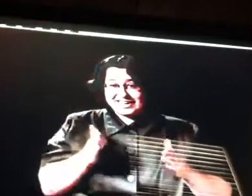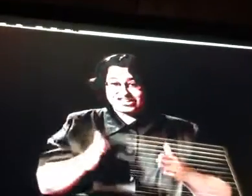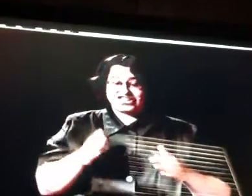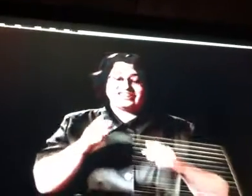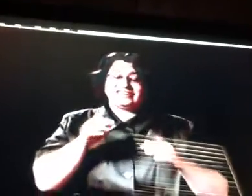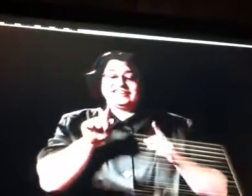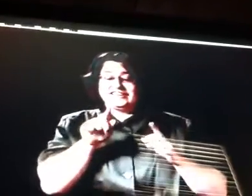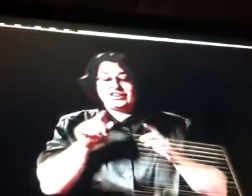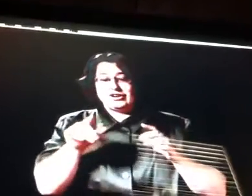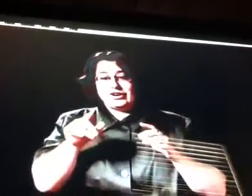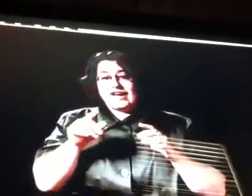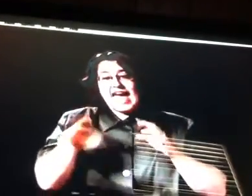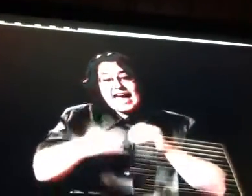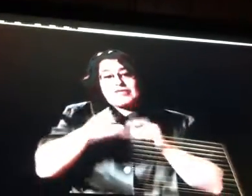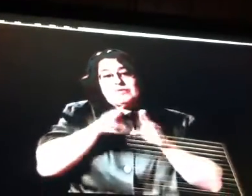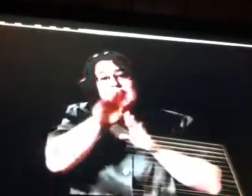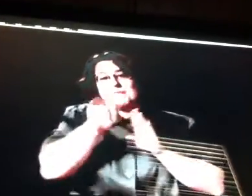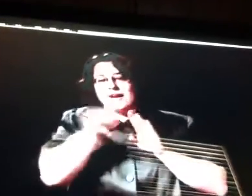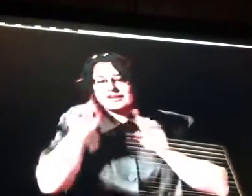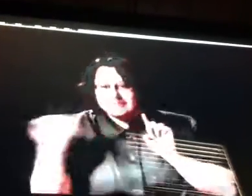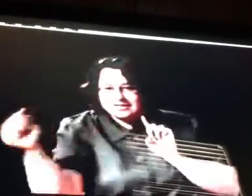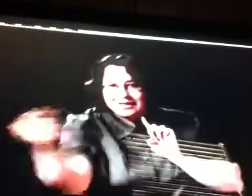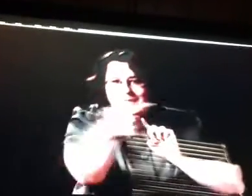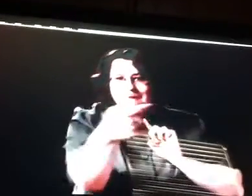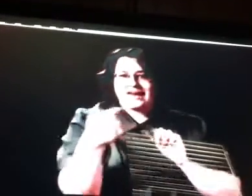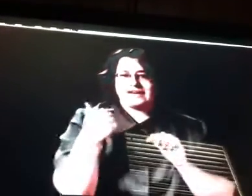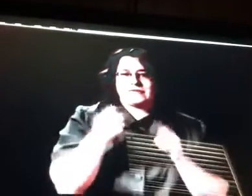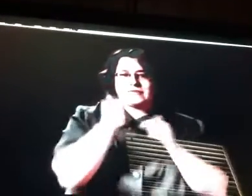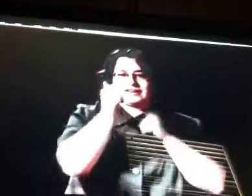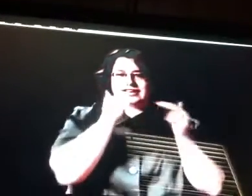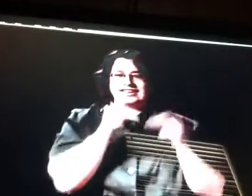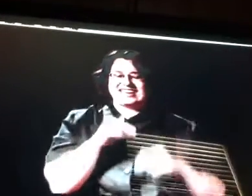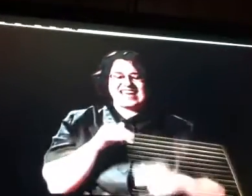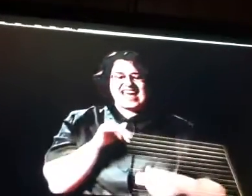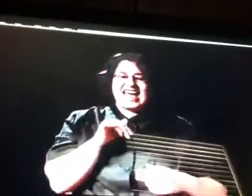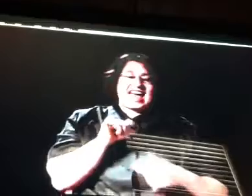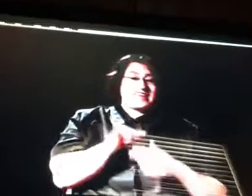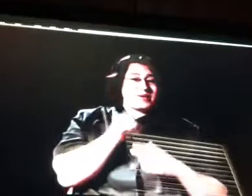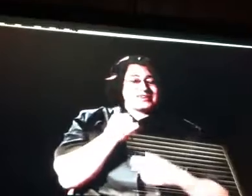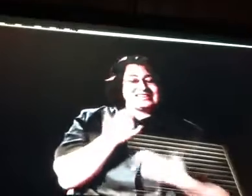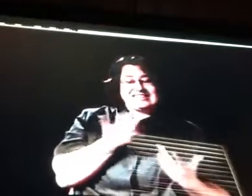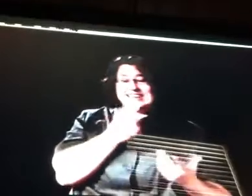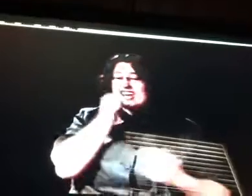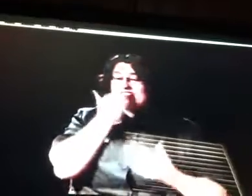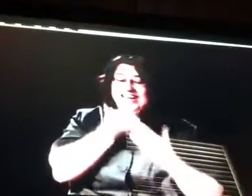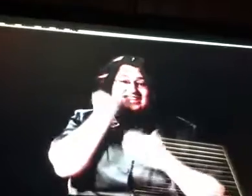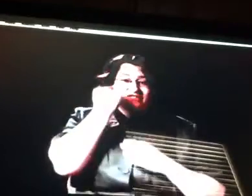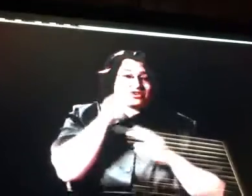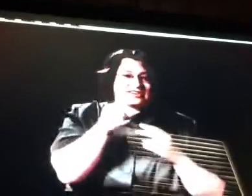at the building itself, they may get a little confused. And sometimes the handicap access is in the back of the